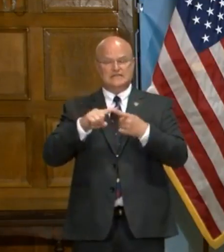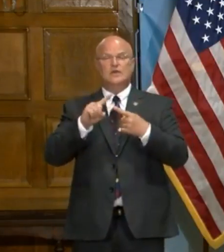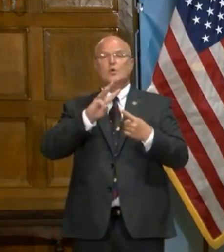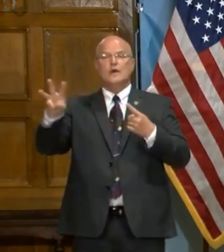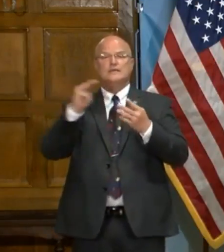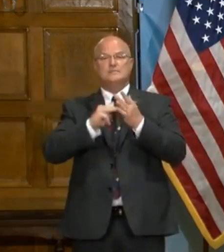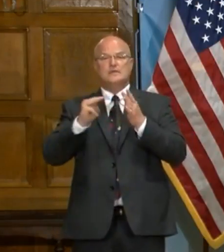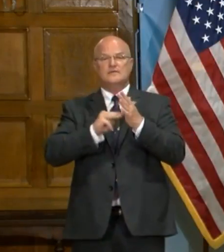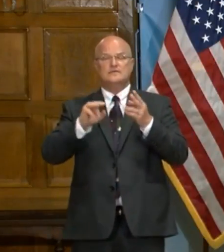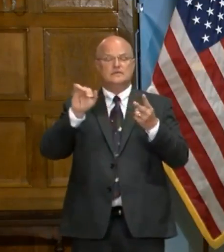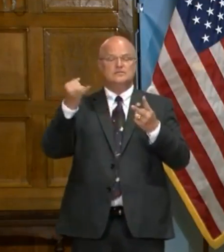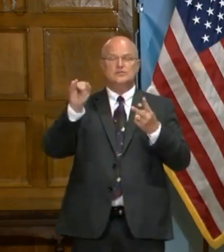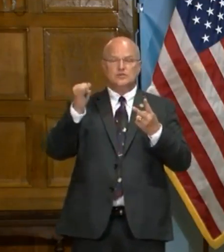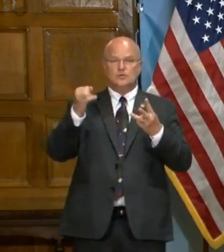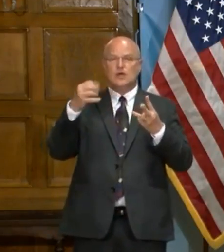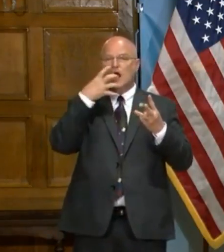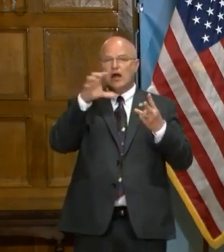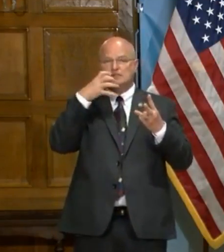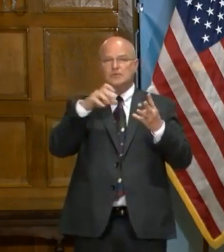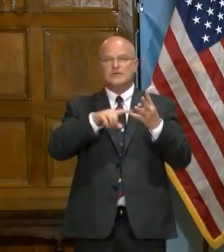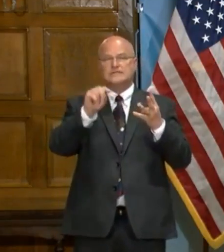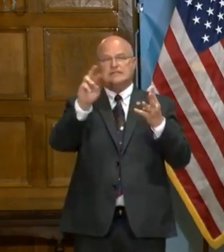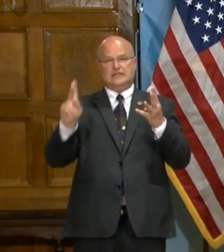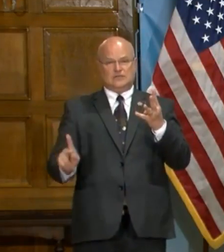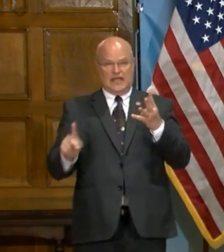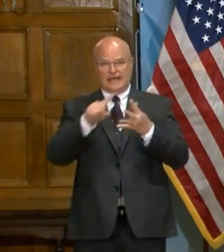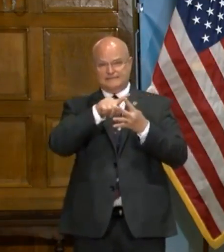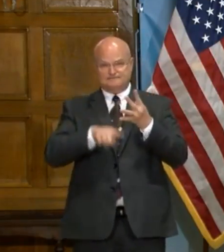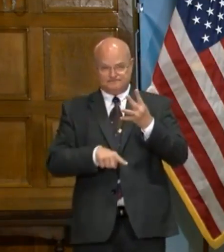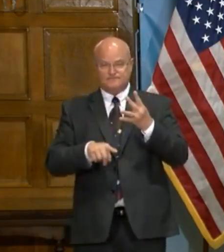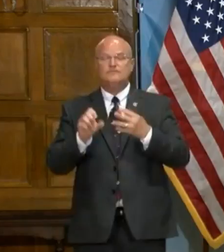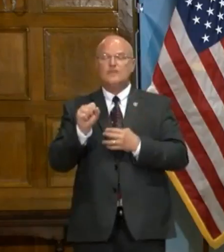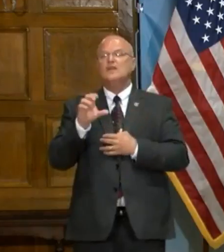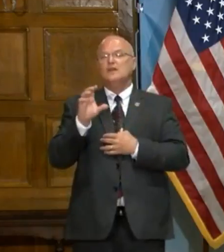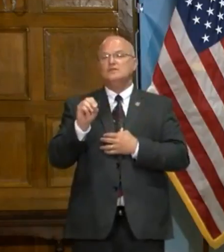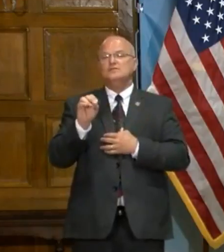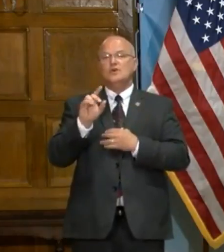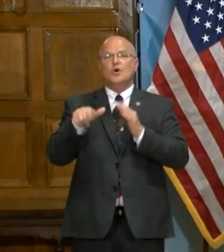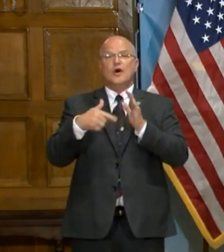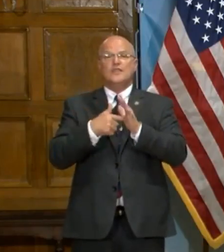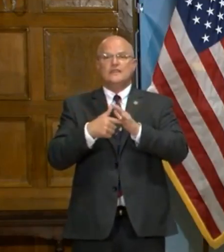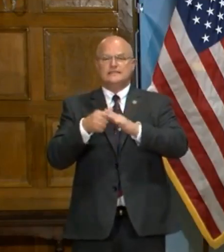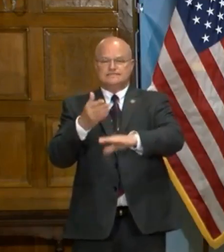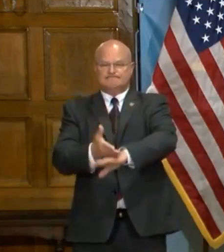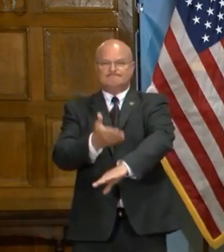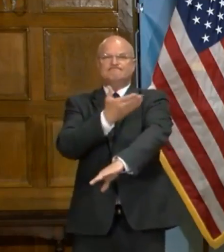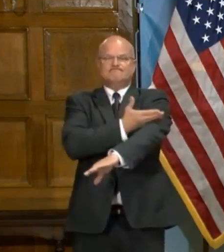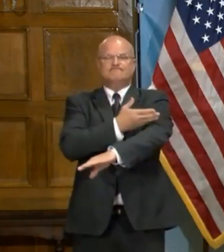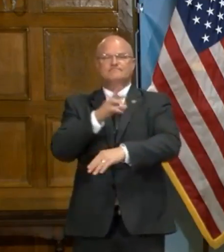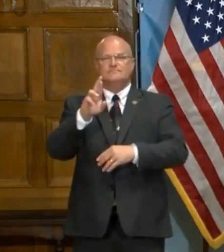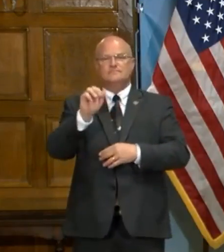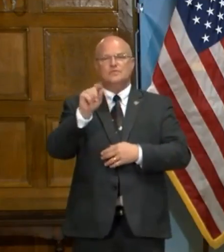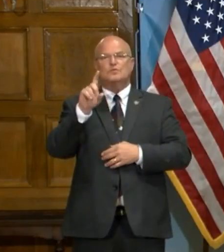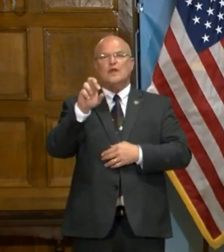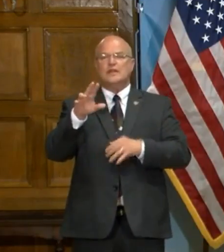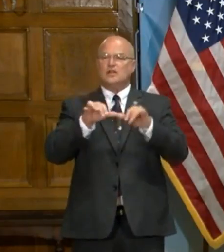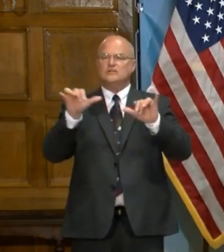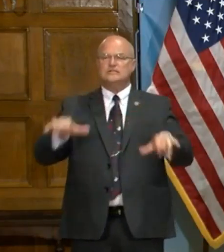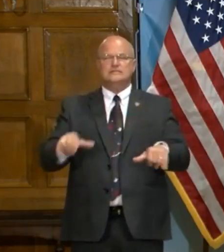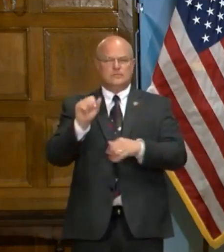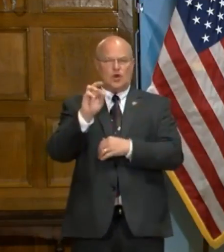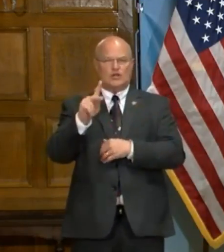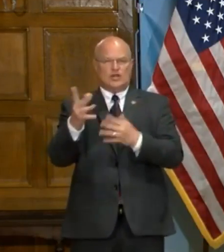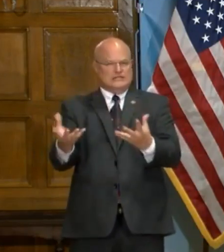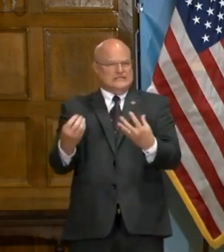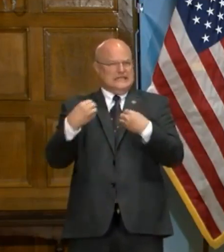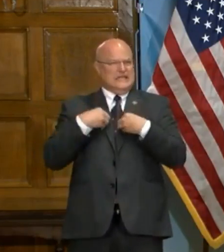West Memphis, Jonesboro, Hot Springs, and Texarkana. And so this enhances our radar system in Arkansas to give